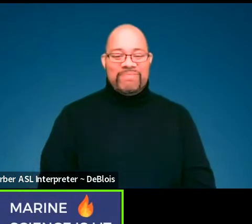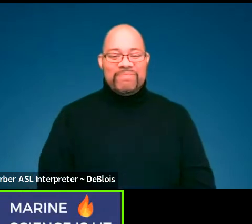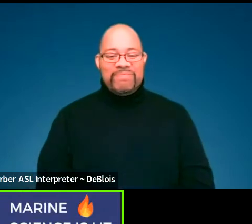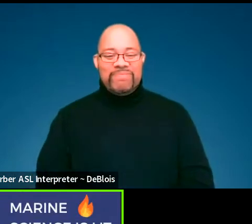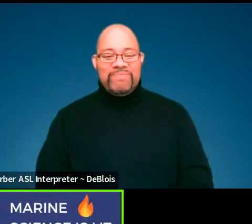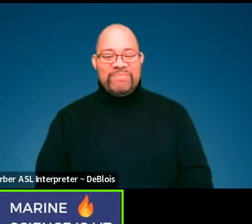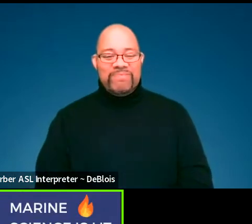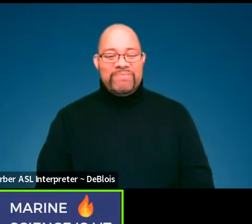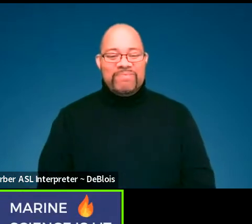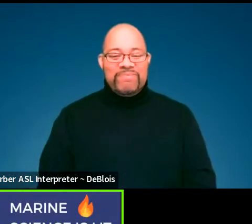Thank you.